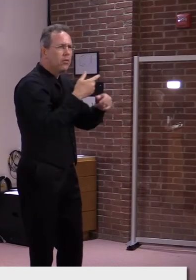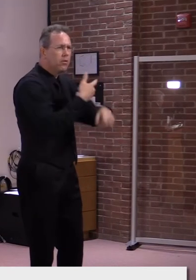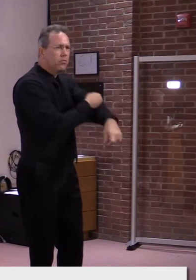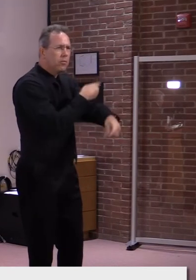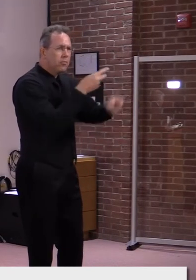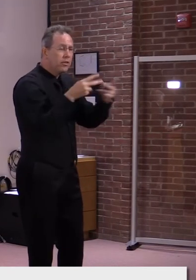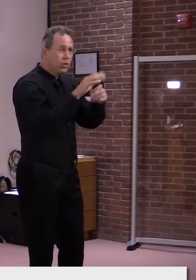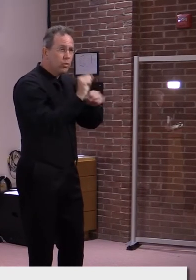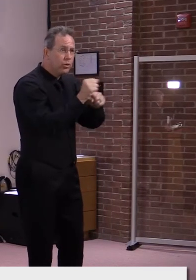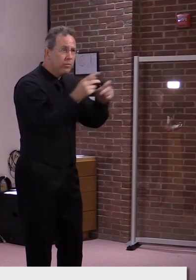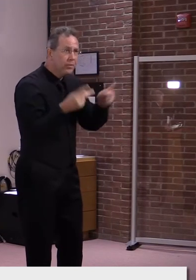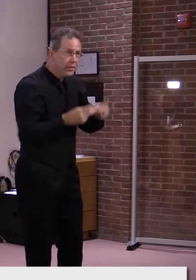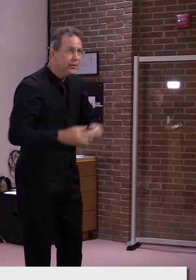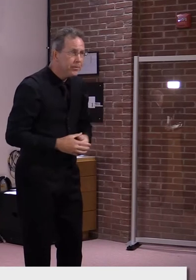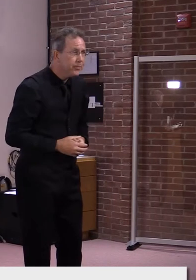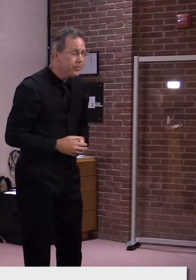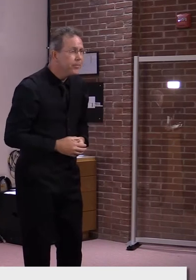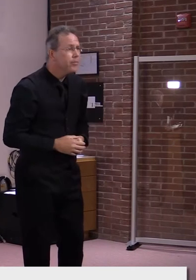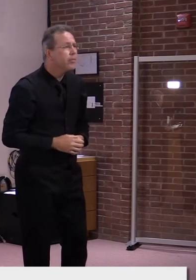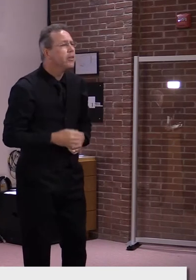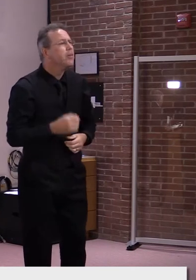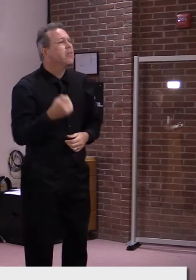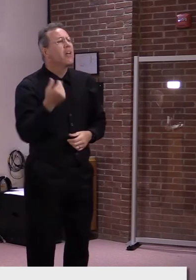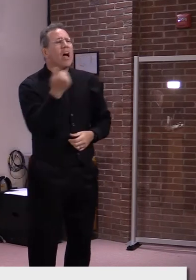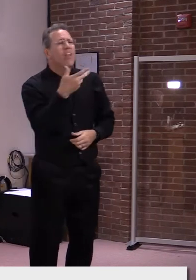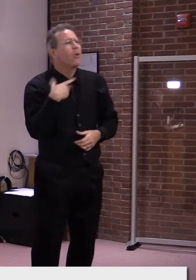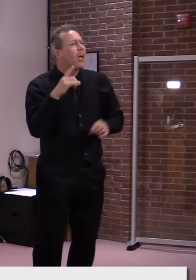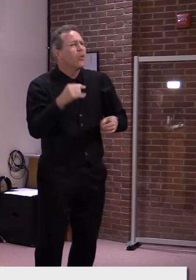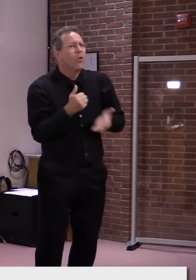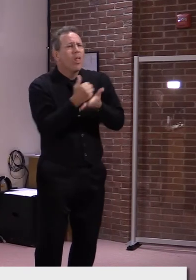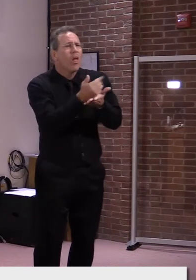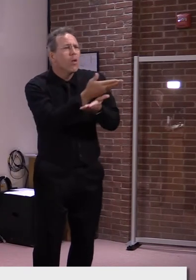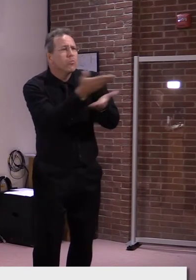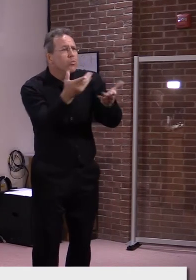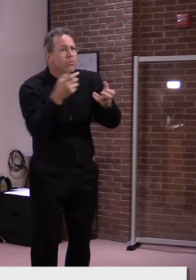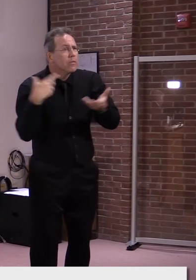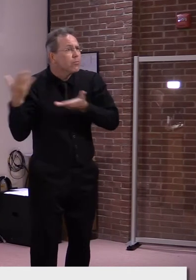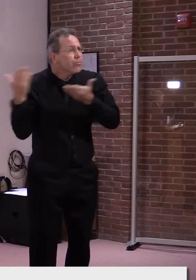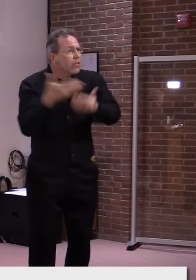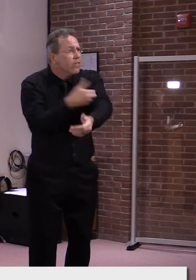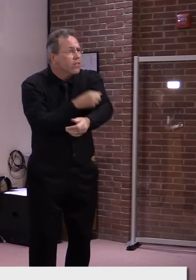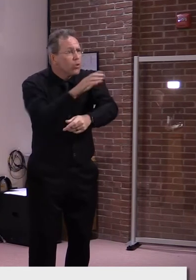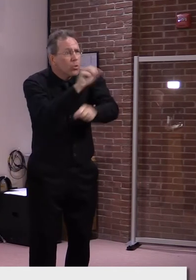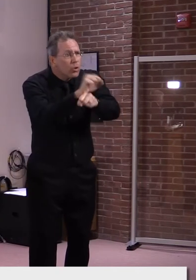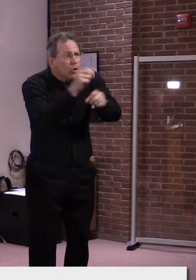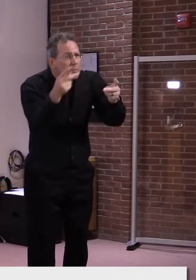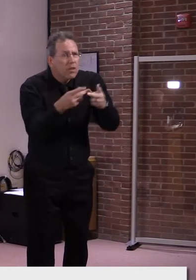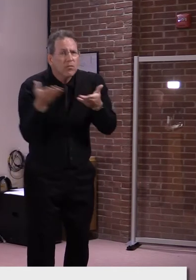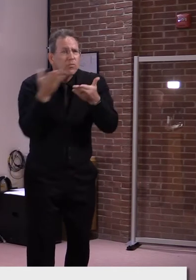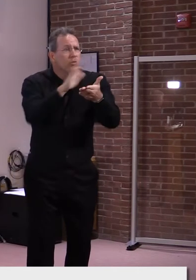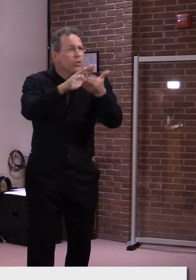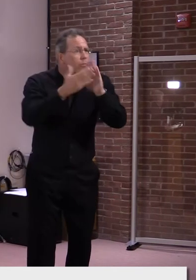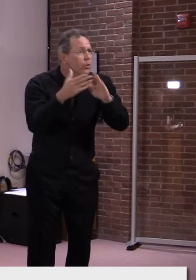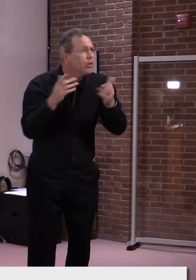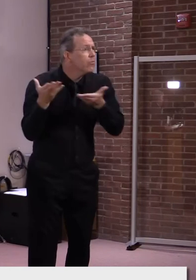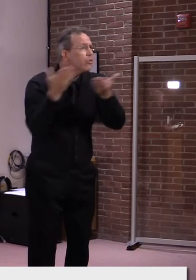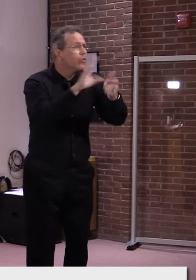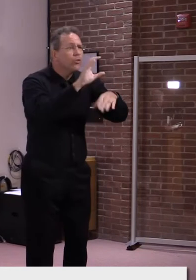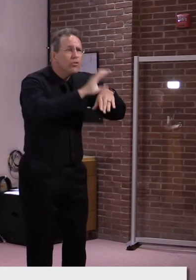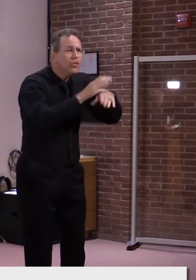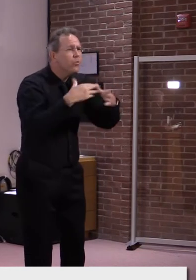So anything that we can do in terms of facilitating that, we are happy to do that.